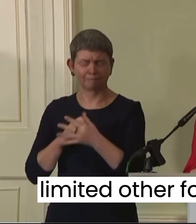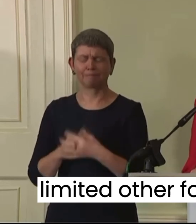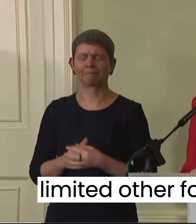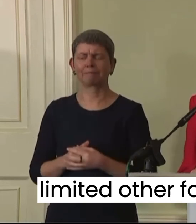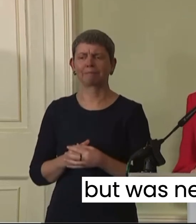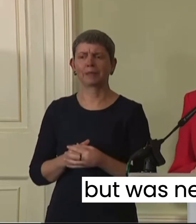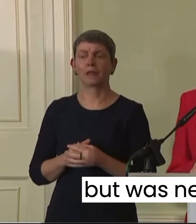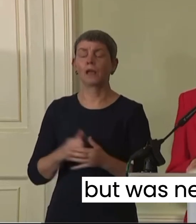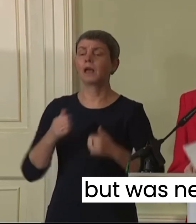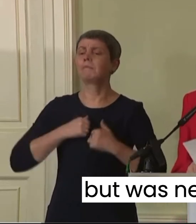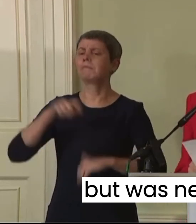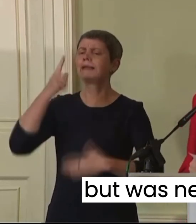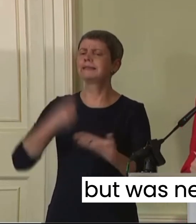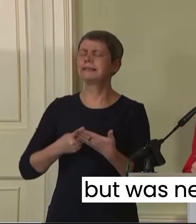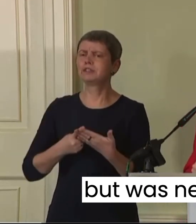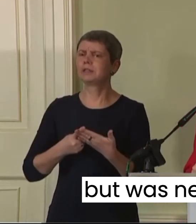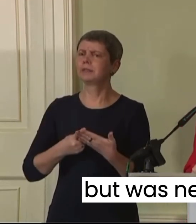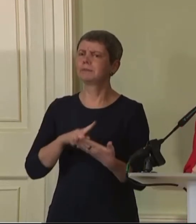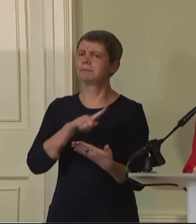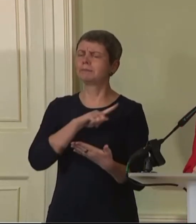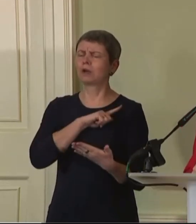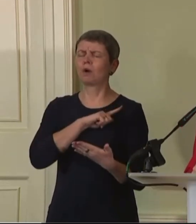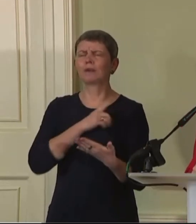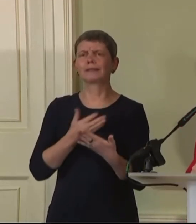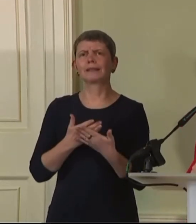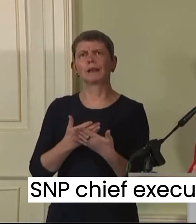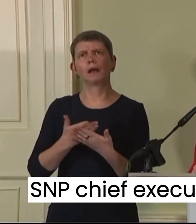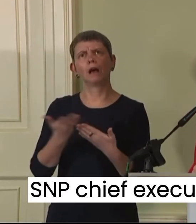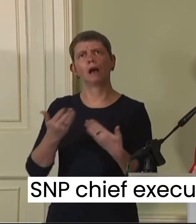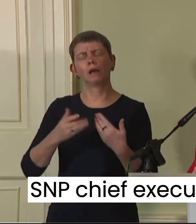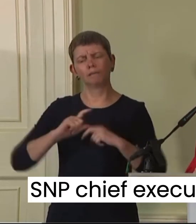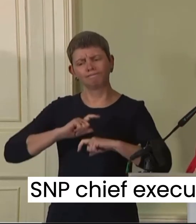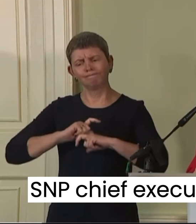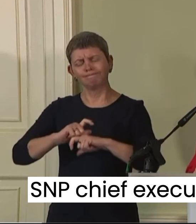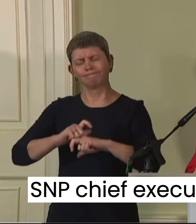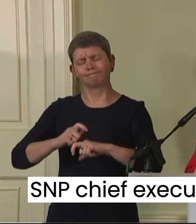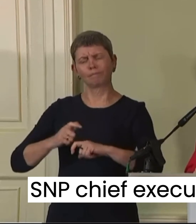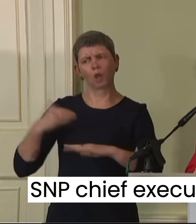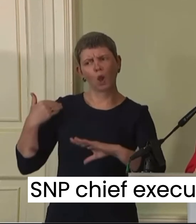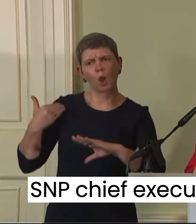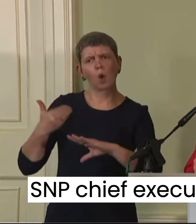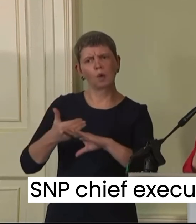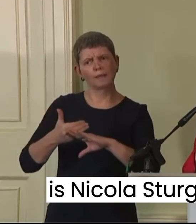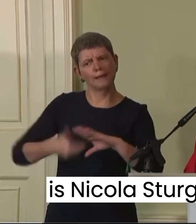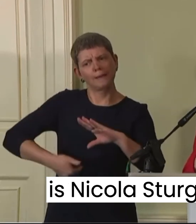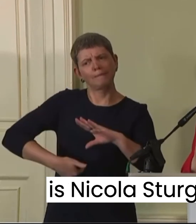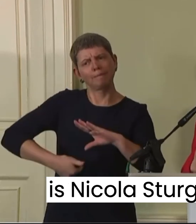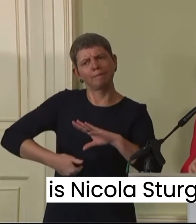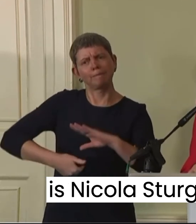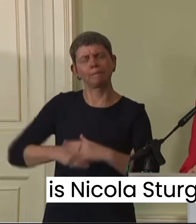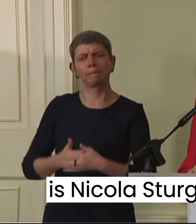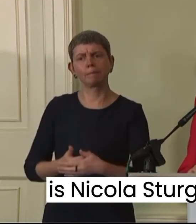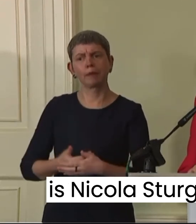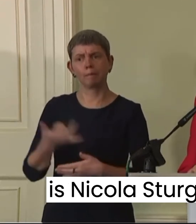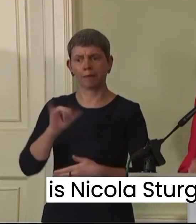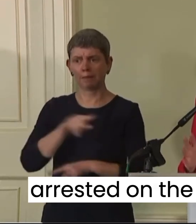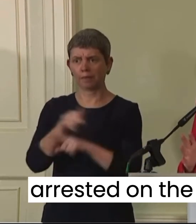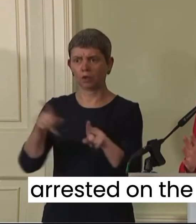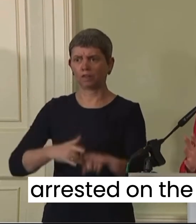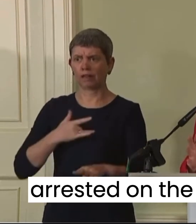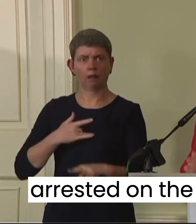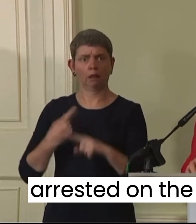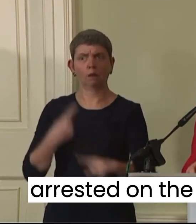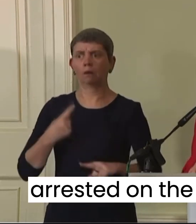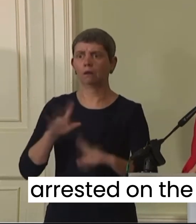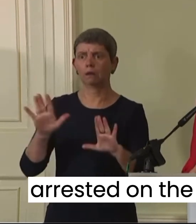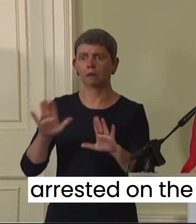social mixing, but was never used. Former SNP chief executive Peter Murrell, who is Nicola Sturgeon's husband, was